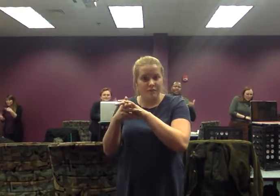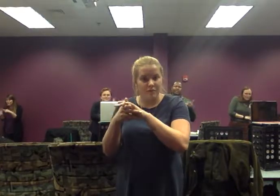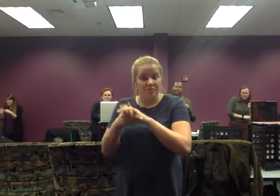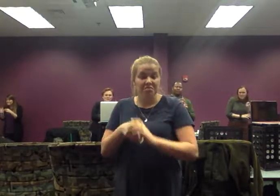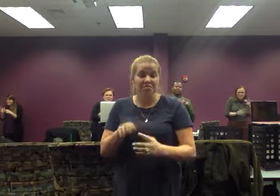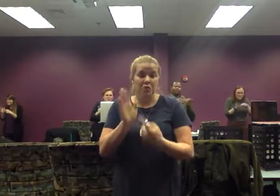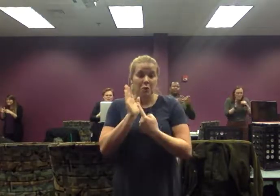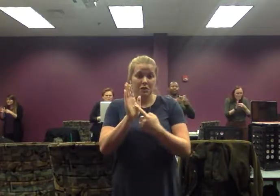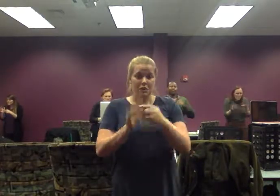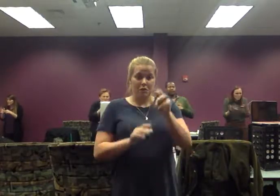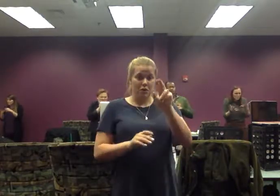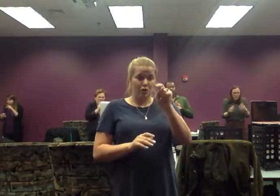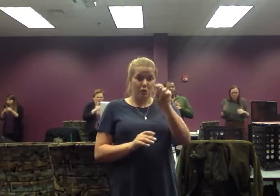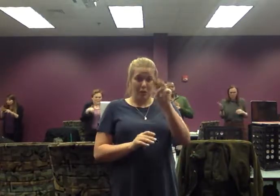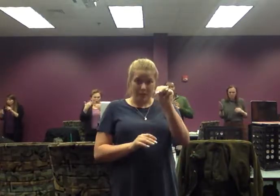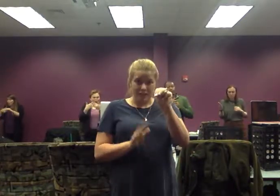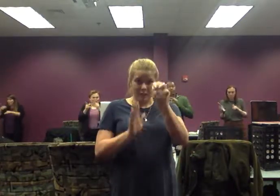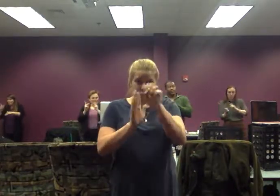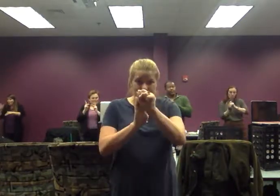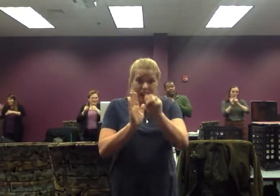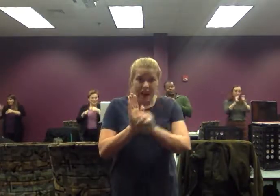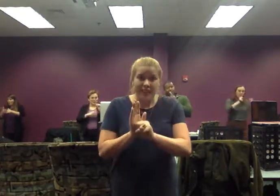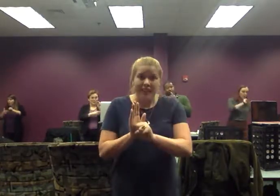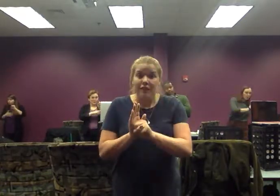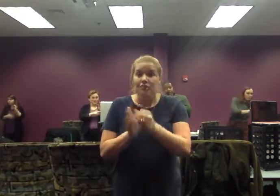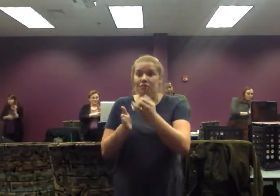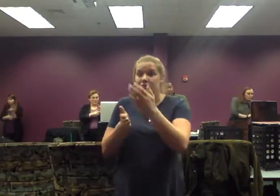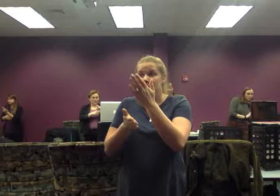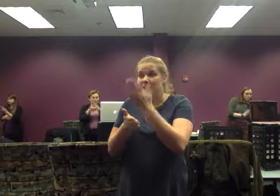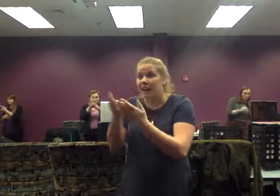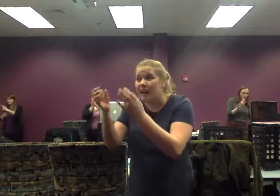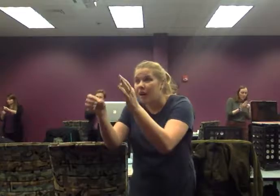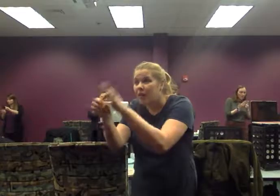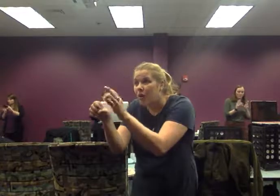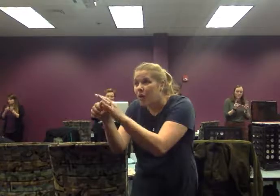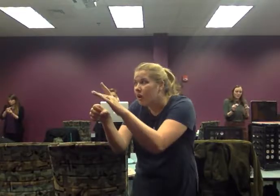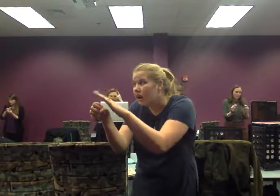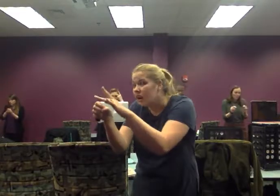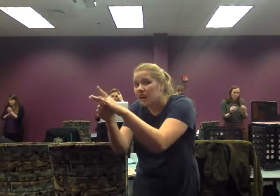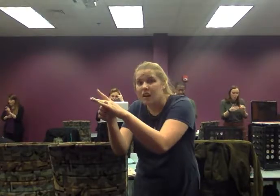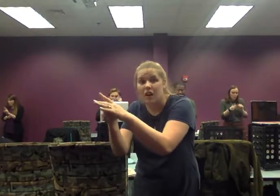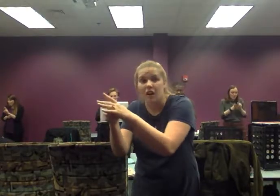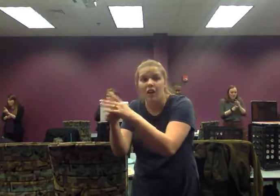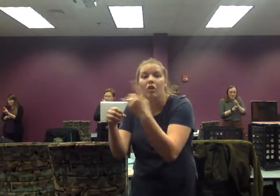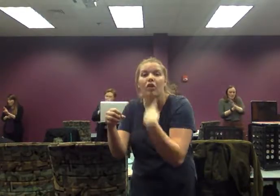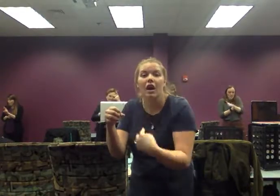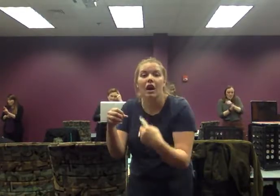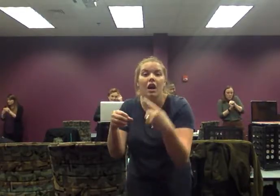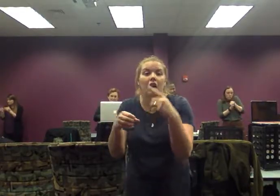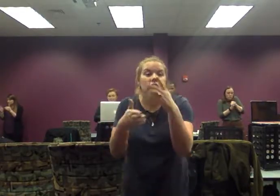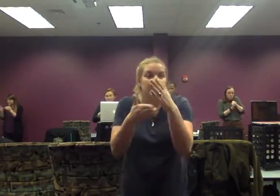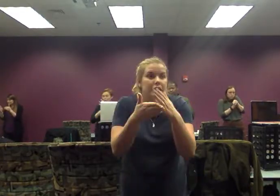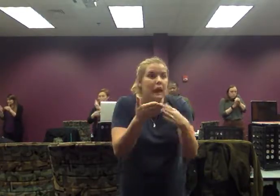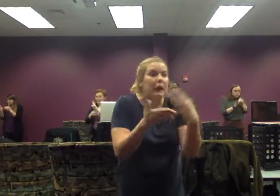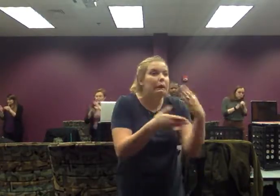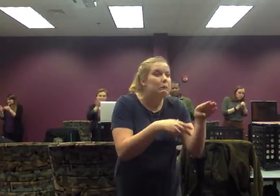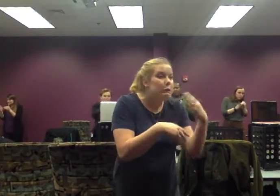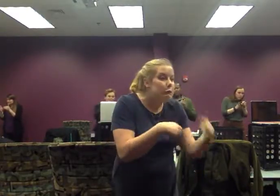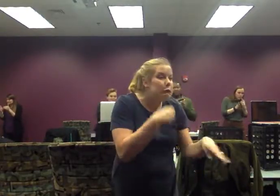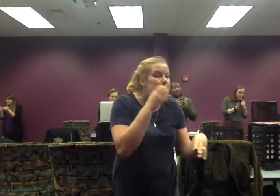allegiance? Or does it mean that they just tipped over the edge enough to move into the